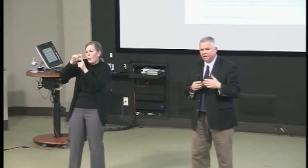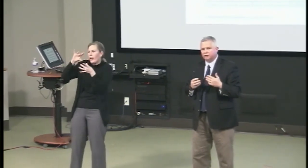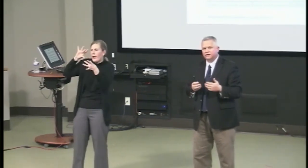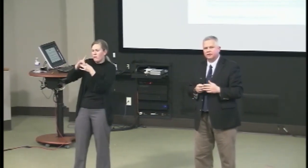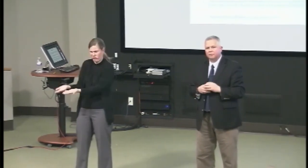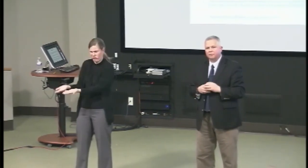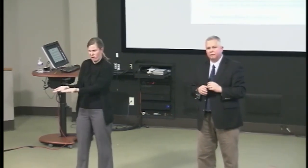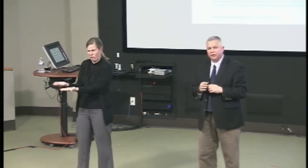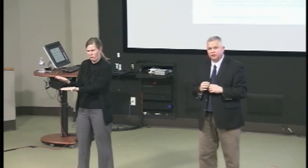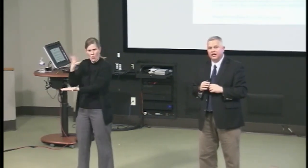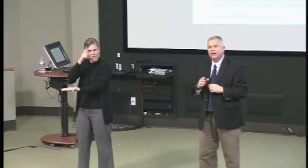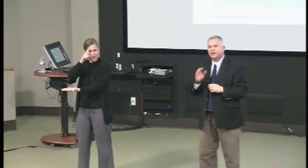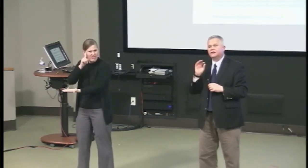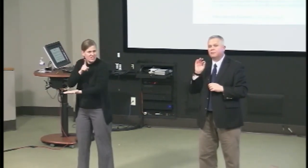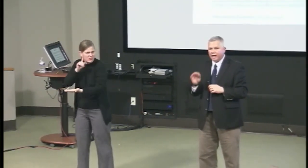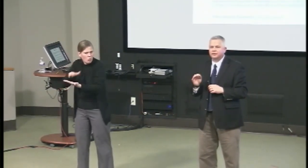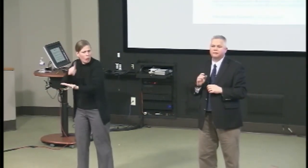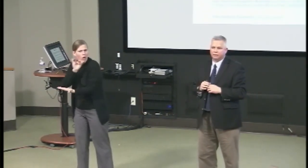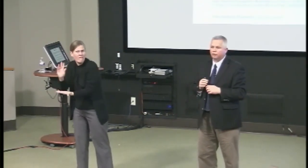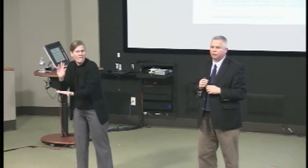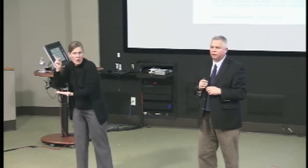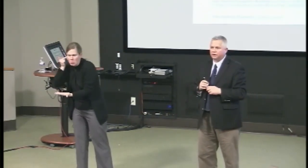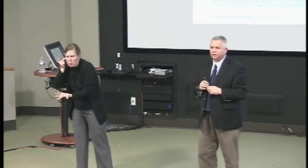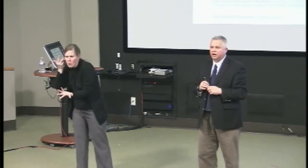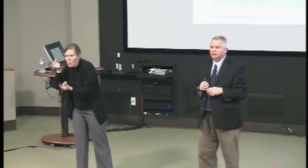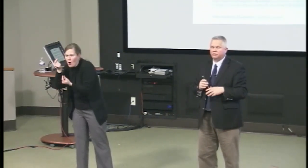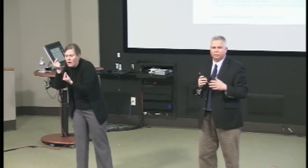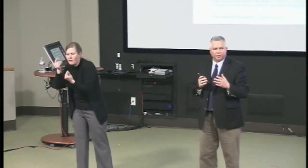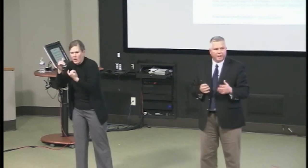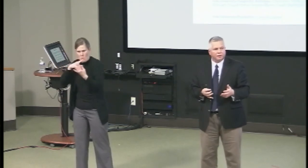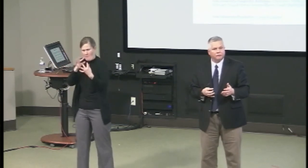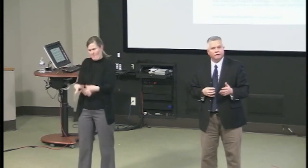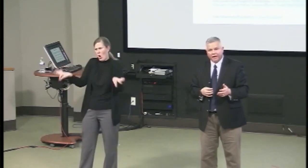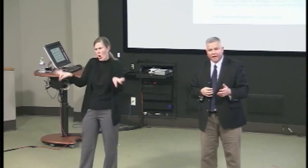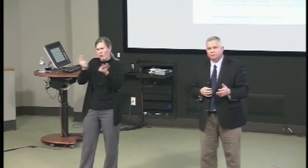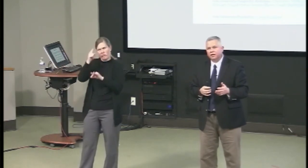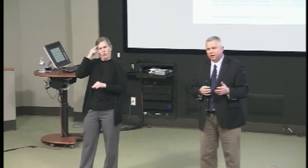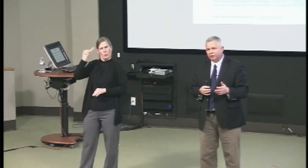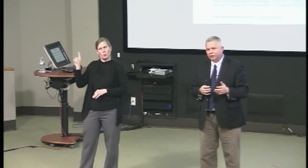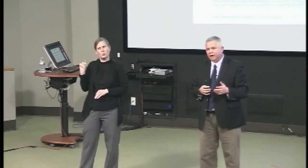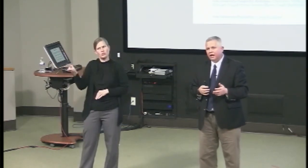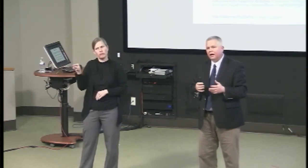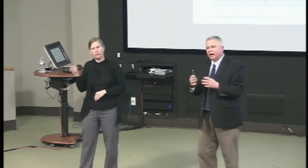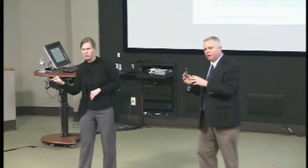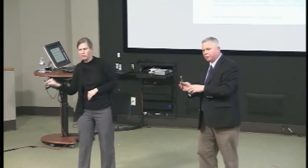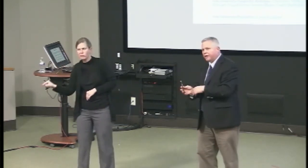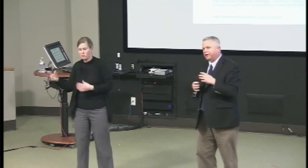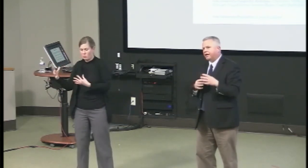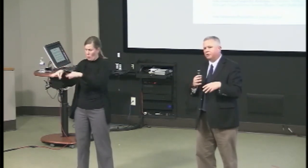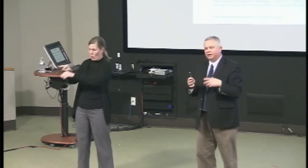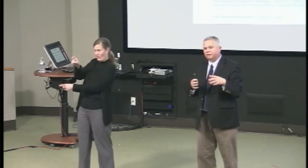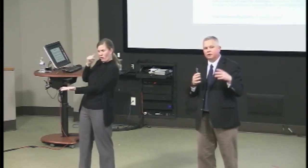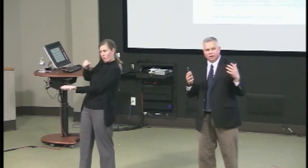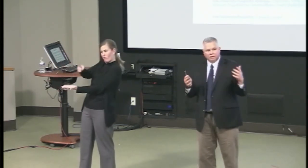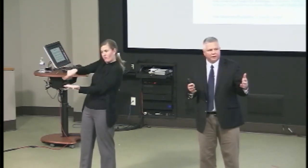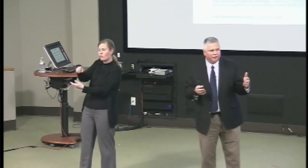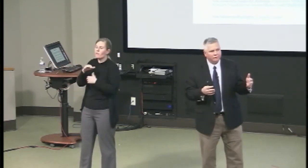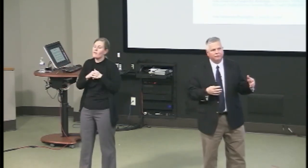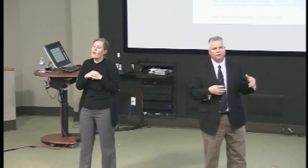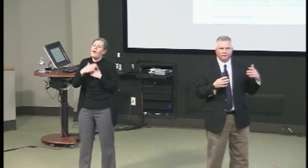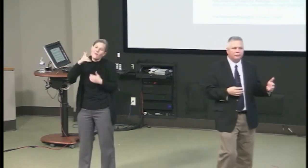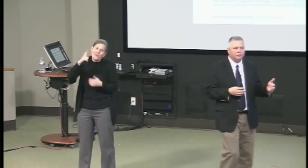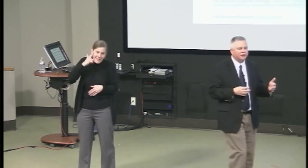deaf populations and signing populations is a massively important question. So I want to thank you for inviting me here. I hope that I've been able to give you a